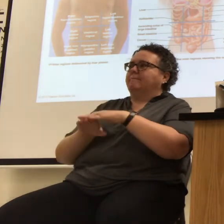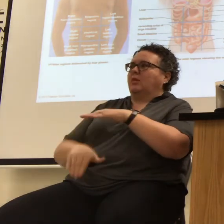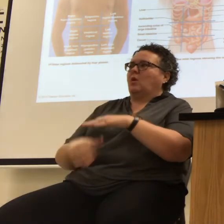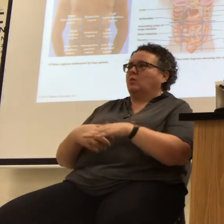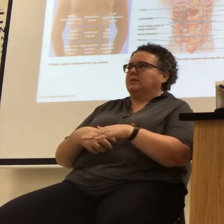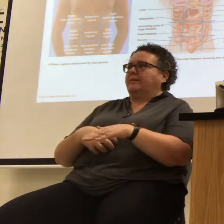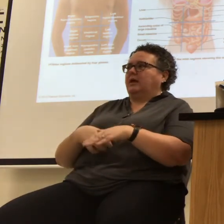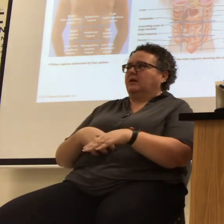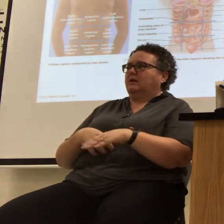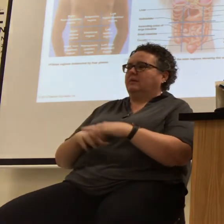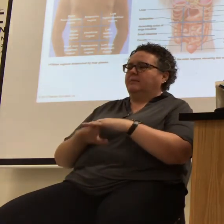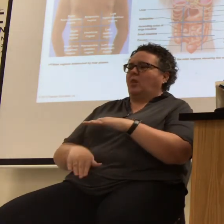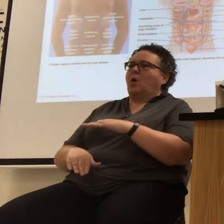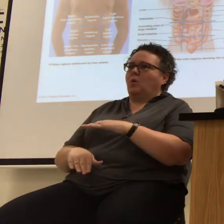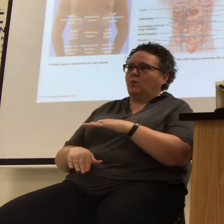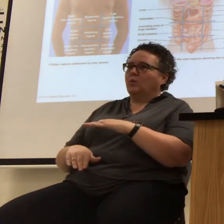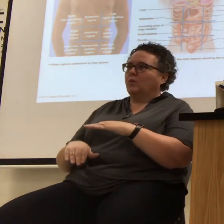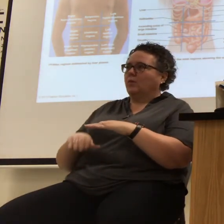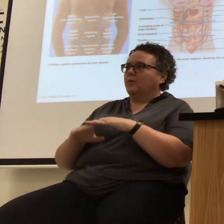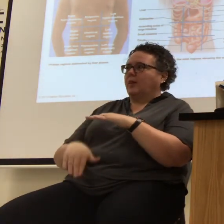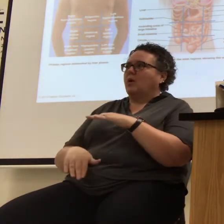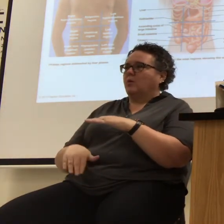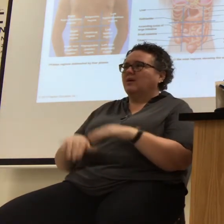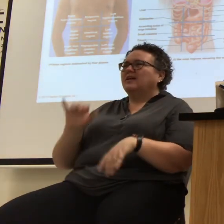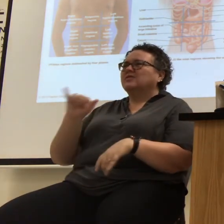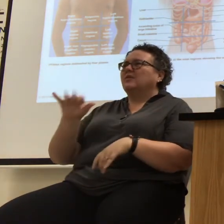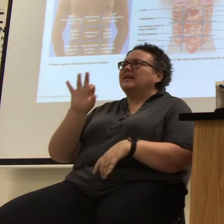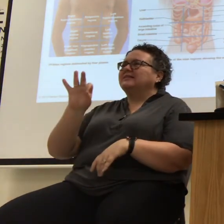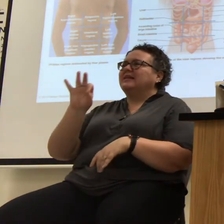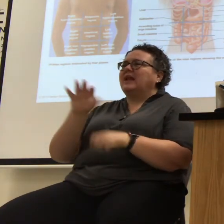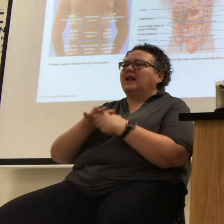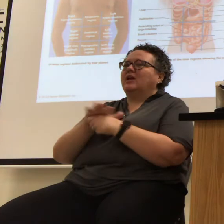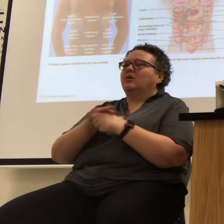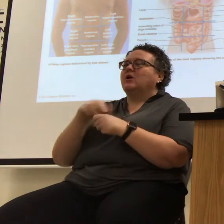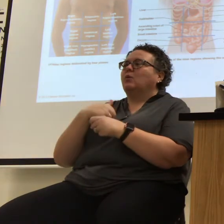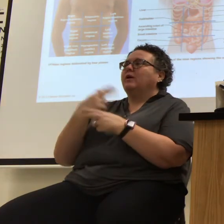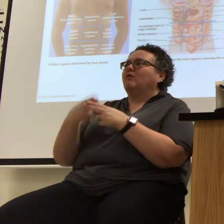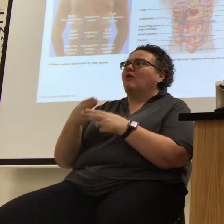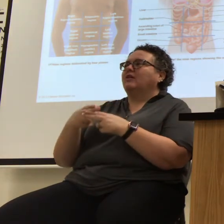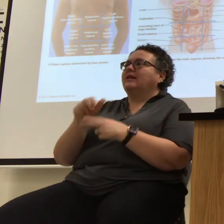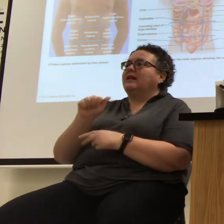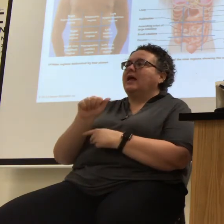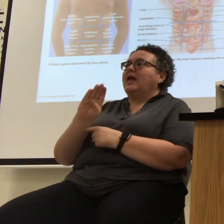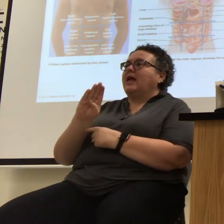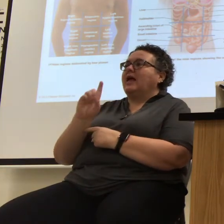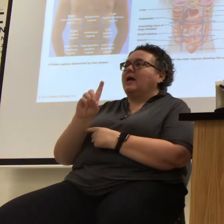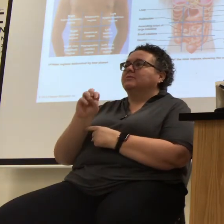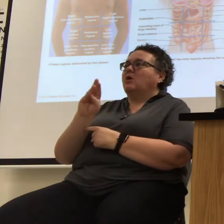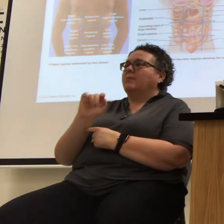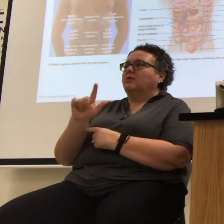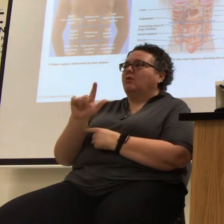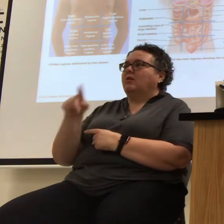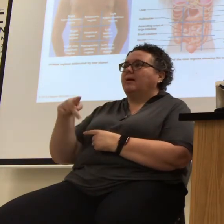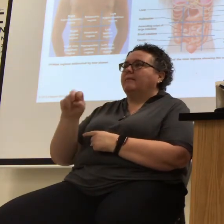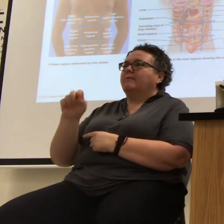9 regions for they call it the abdominal pelvic regions.